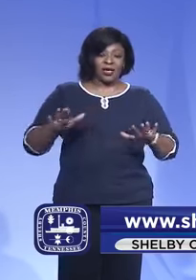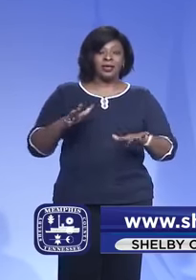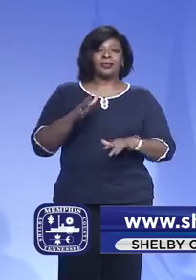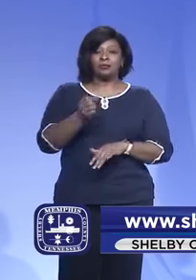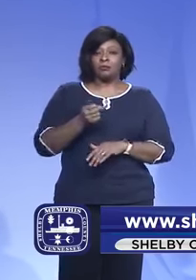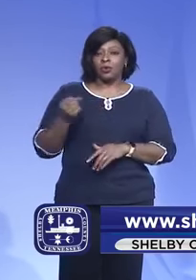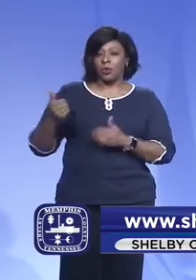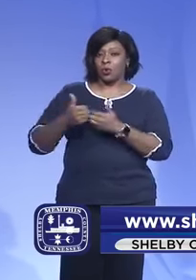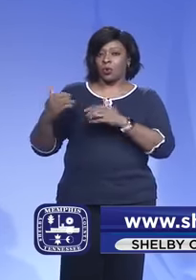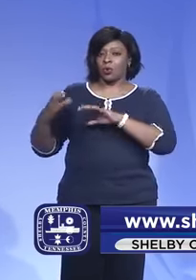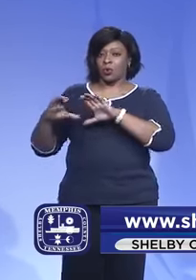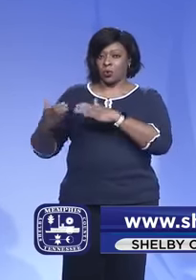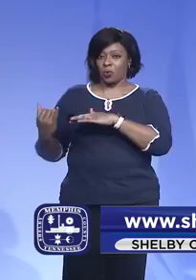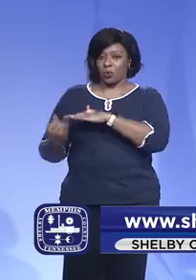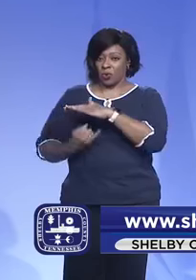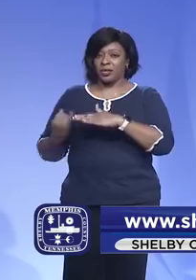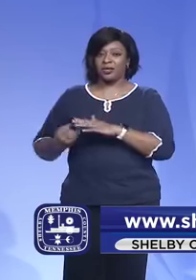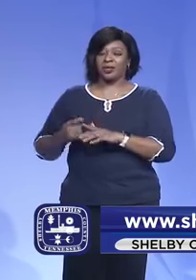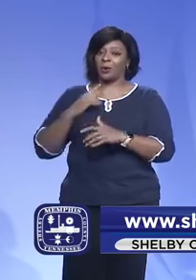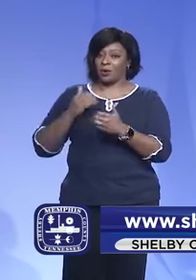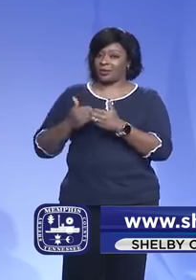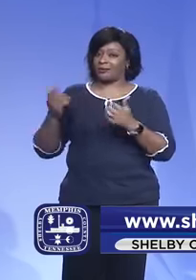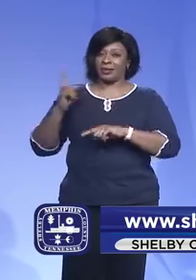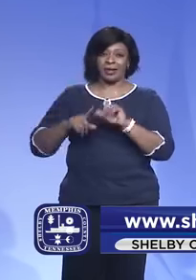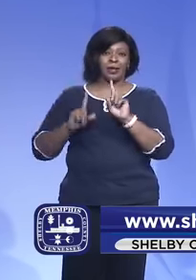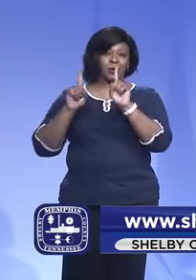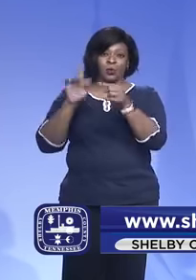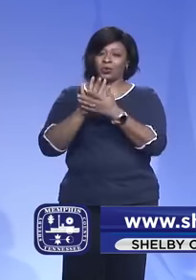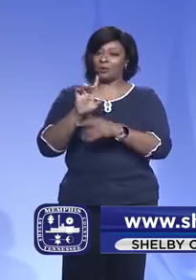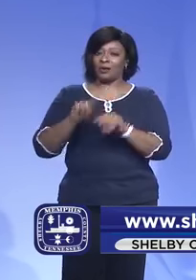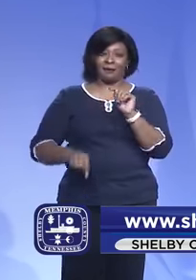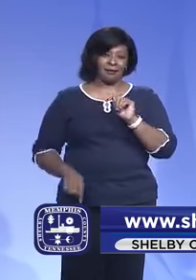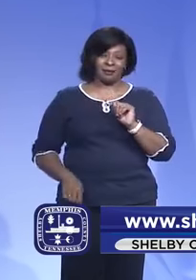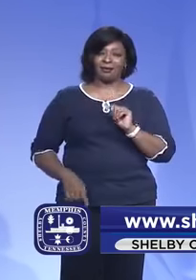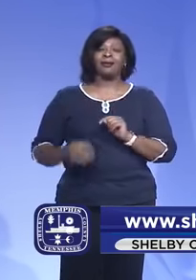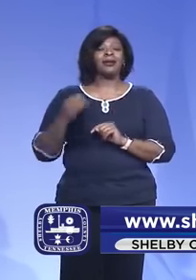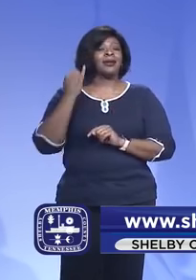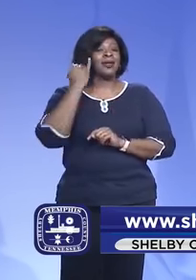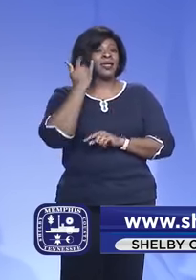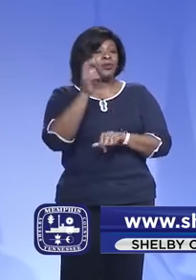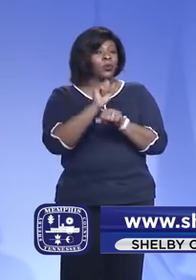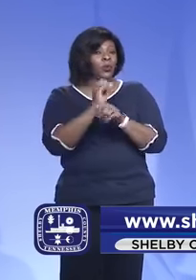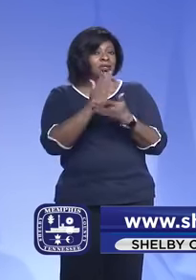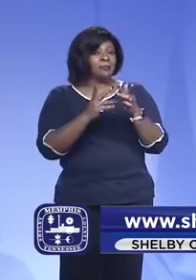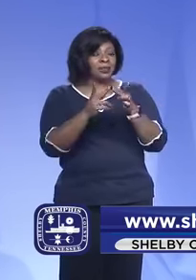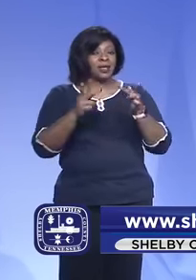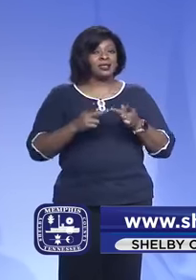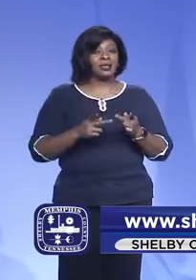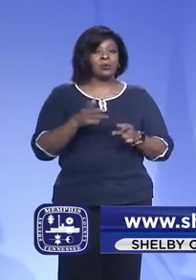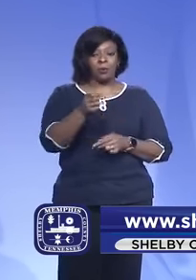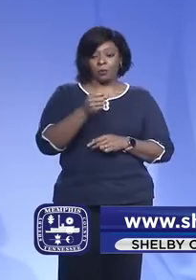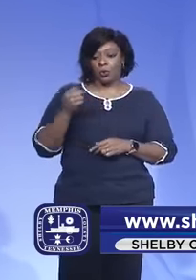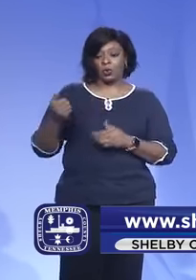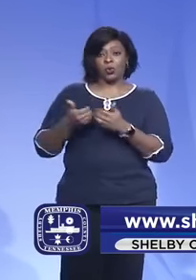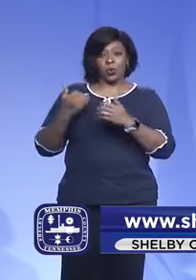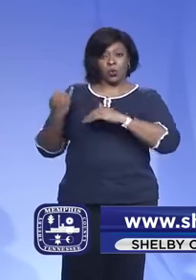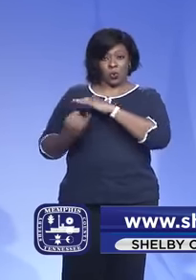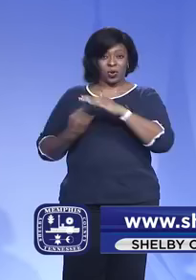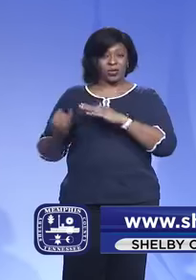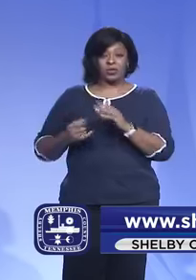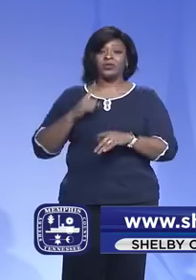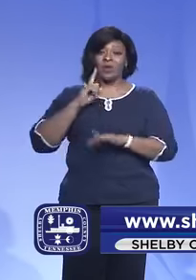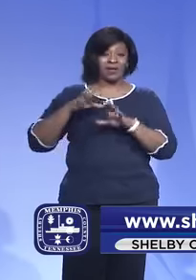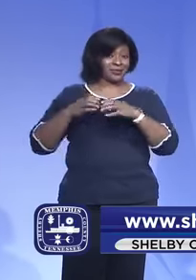in quarantine, they actually are in quarantine. They cannot go to school. If you work somewhere and we place you in quarantine, you actually